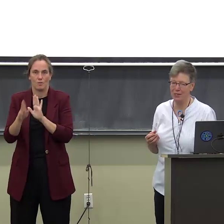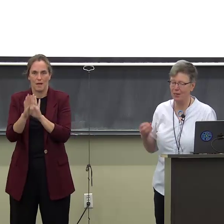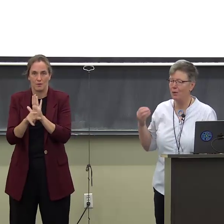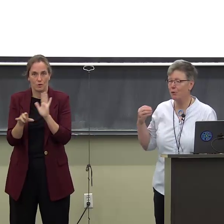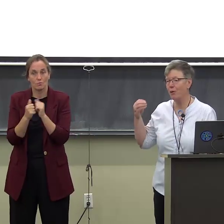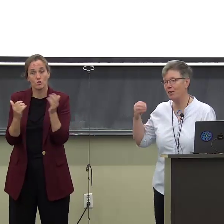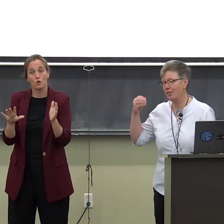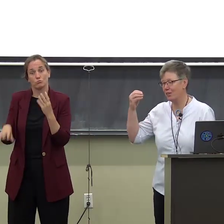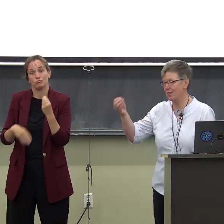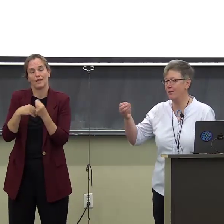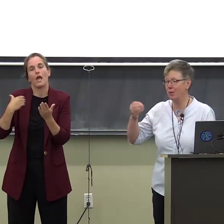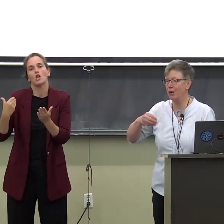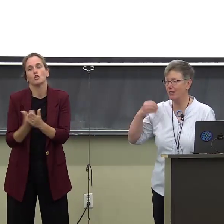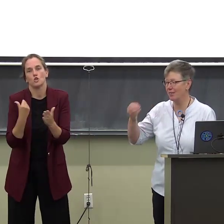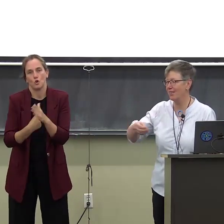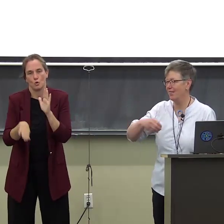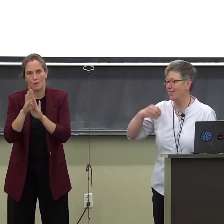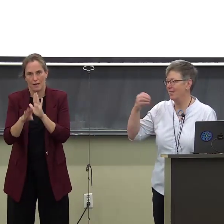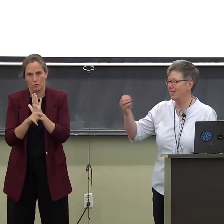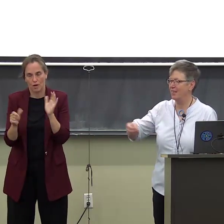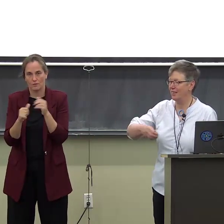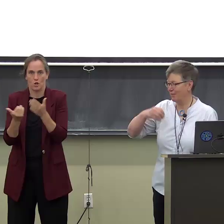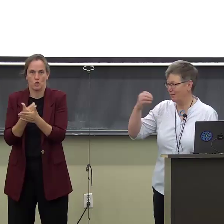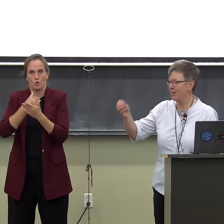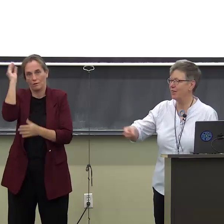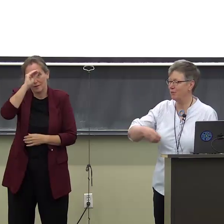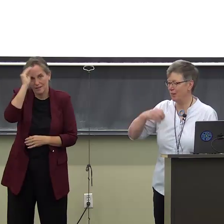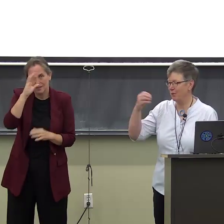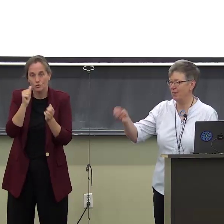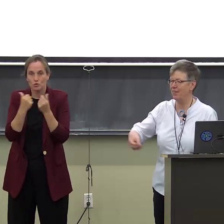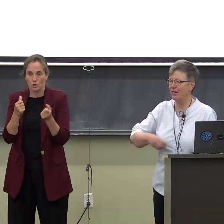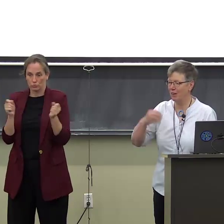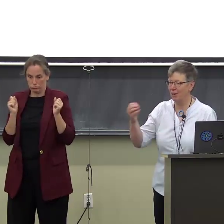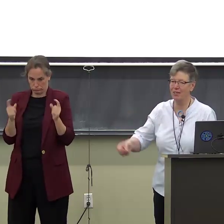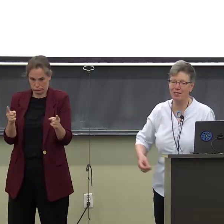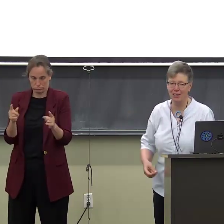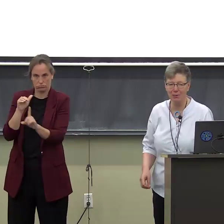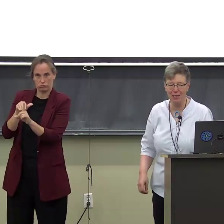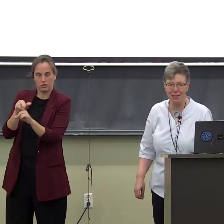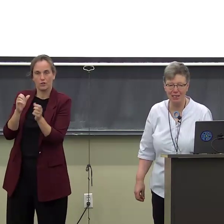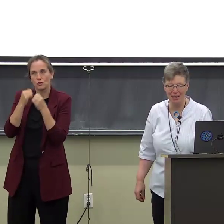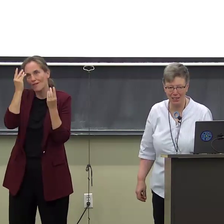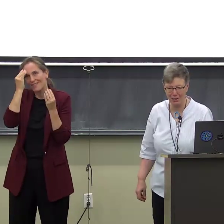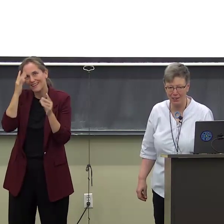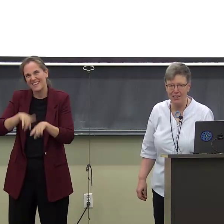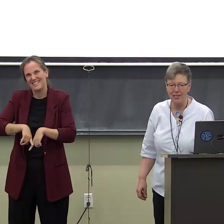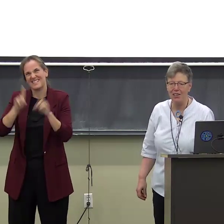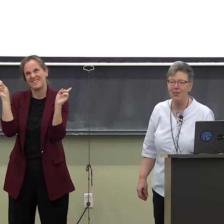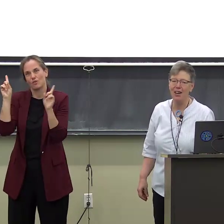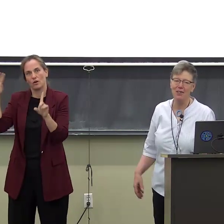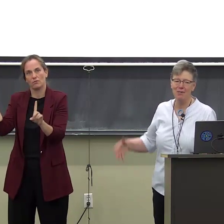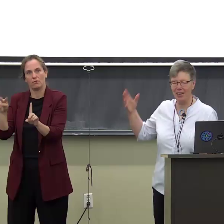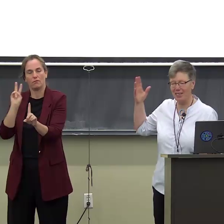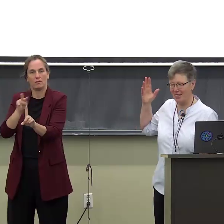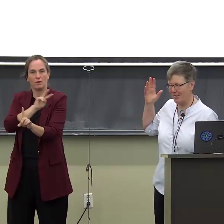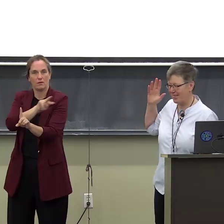perspectives to this, provoking us to think beyond the narratives that we are constantly retelling each other.